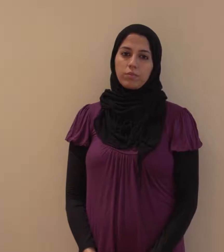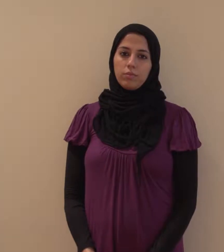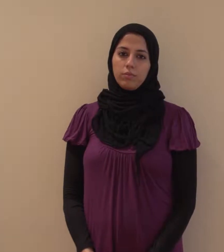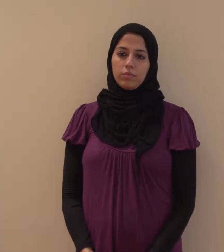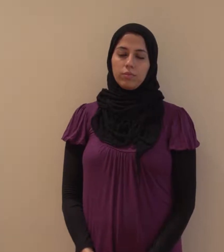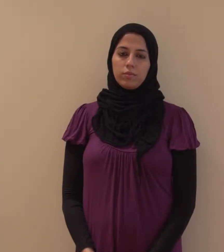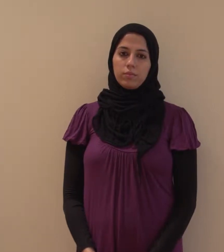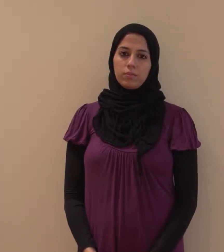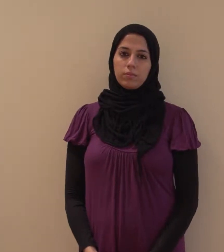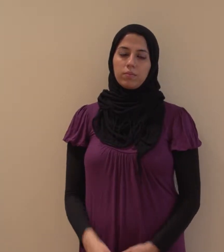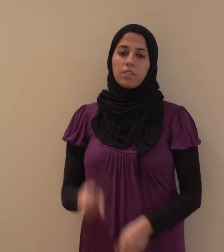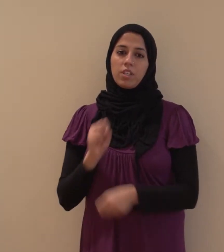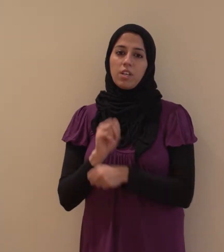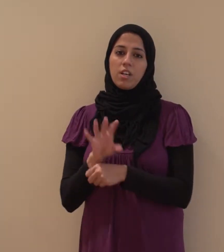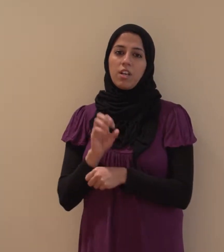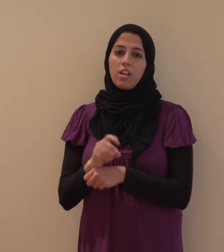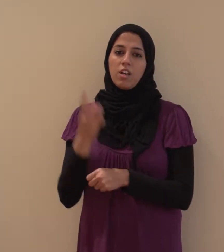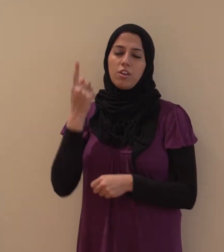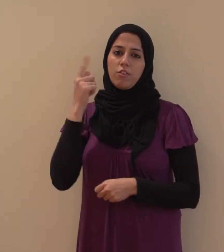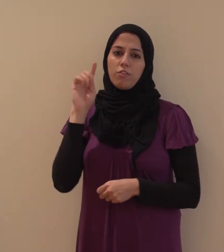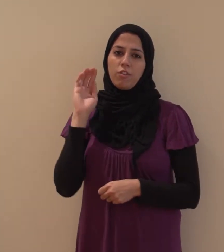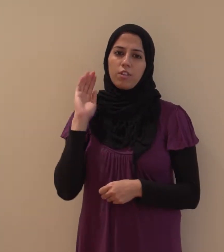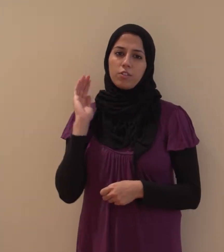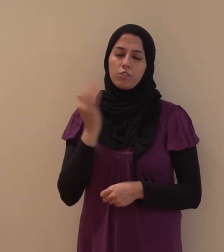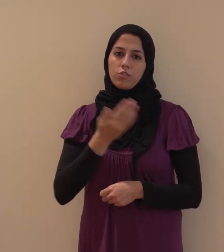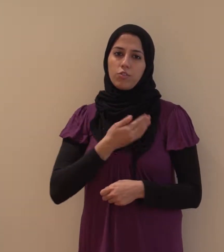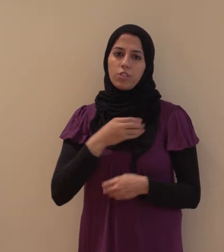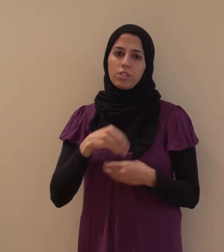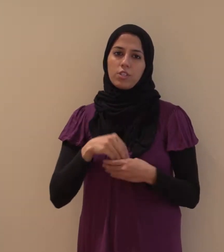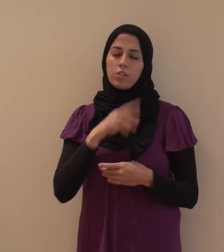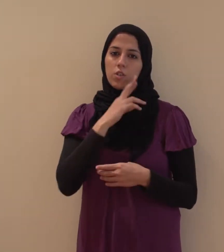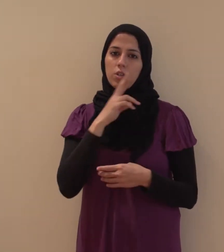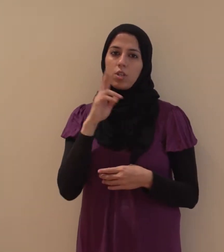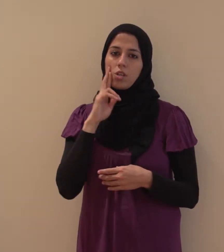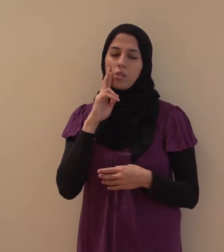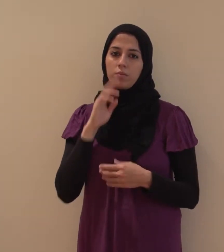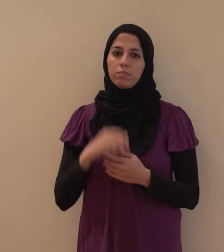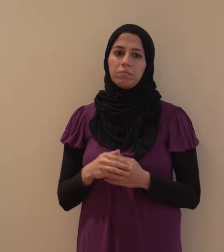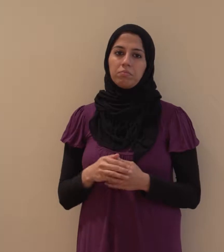Almost half of the month is over. We need to look at